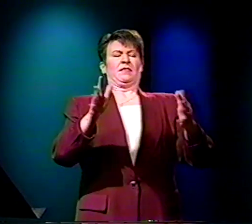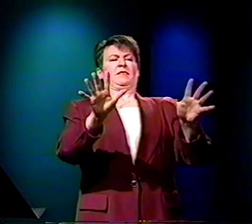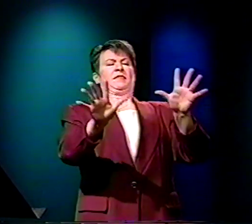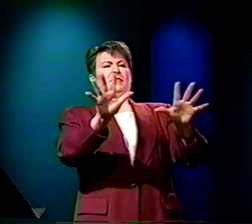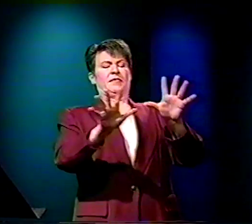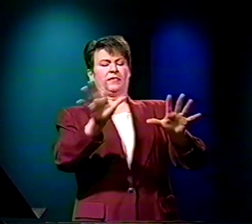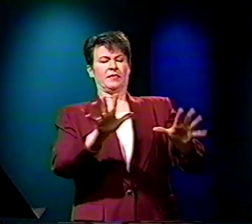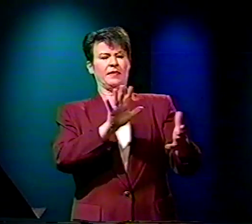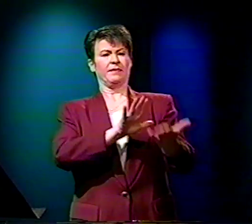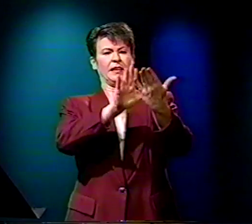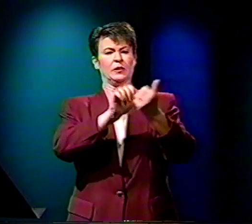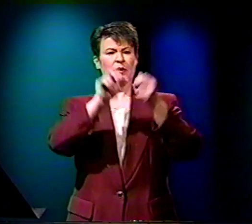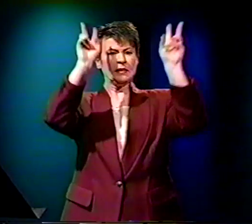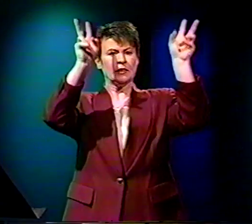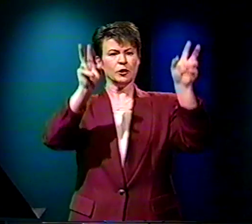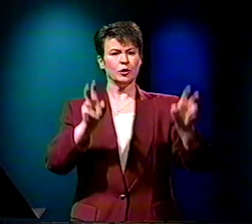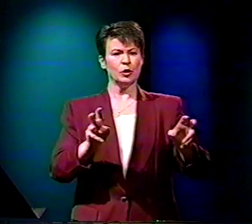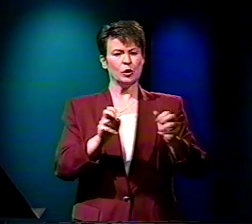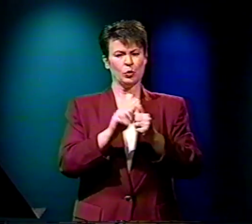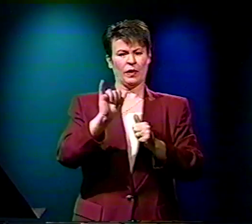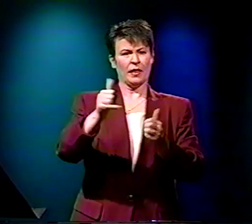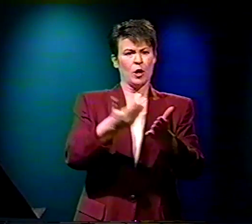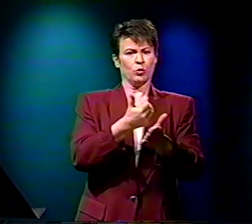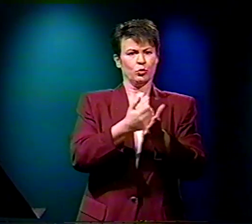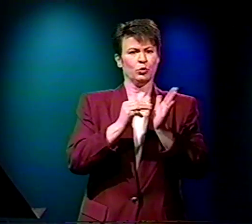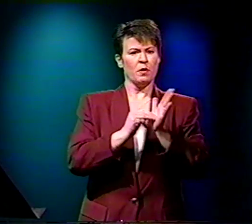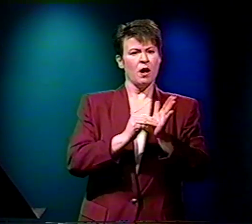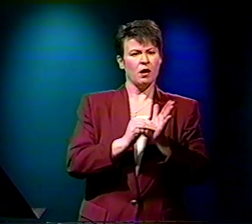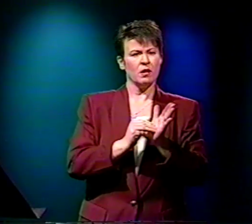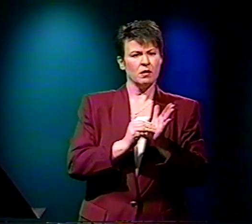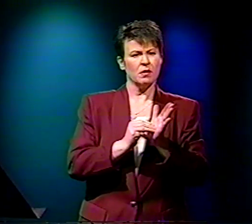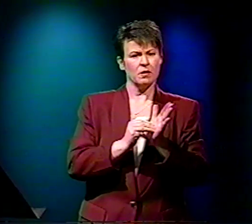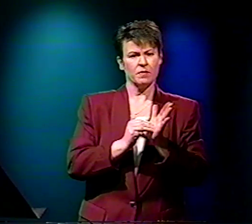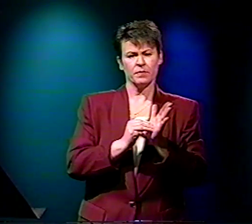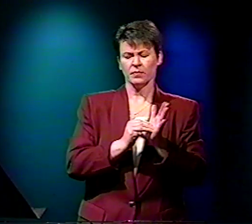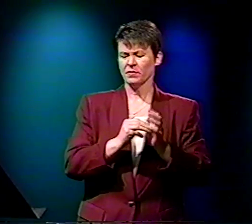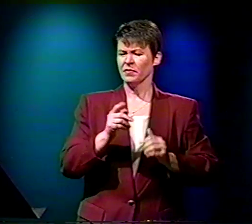And so deaf people once again are faced with issues tied to this new model.